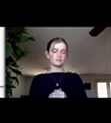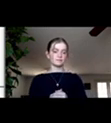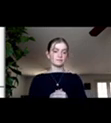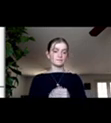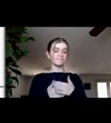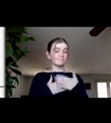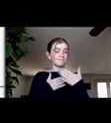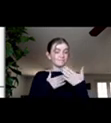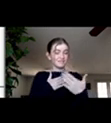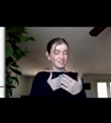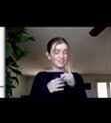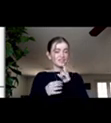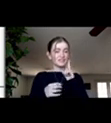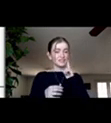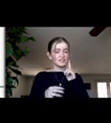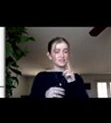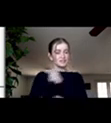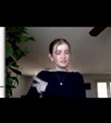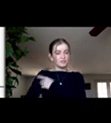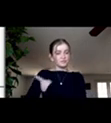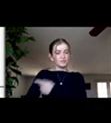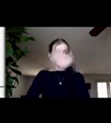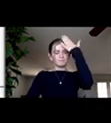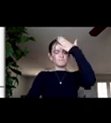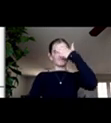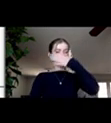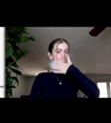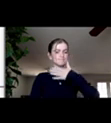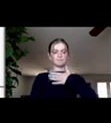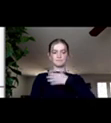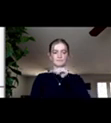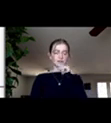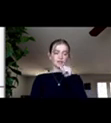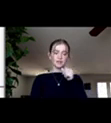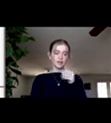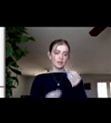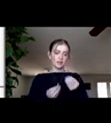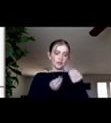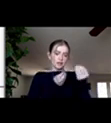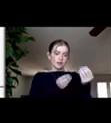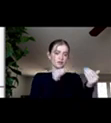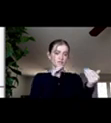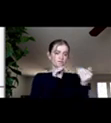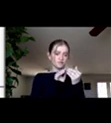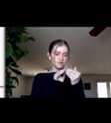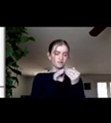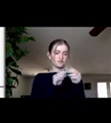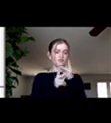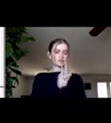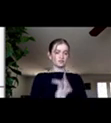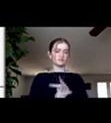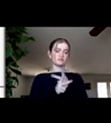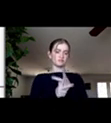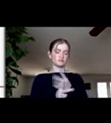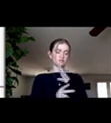Because of this, deaf patients are overlooked and not given the fair care and support they need.